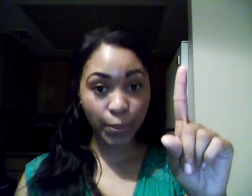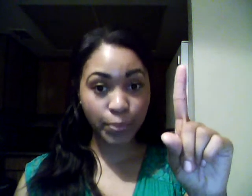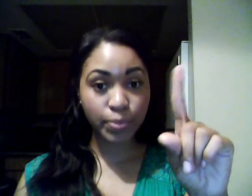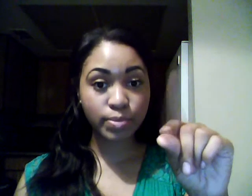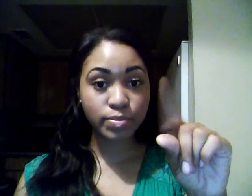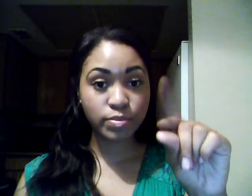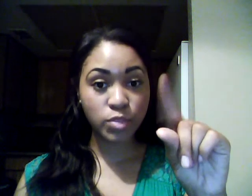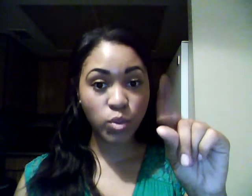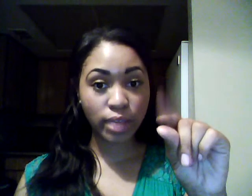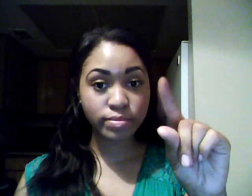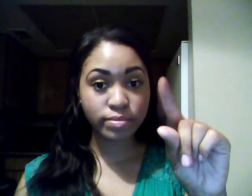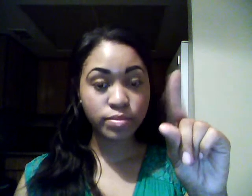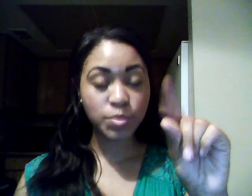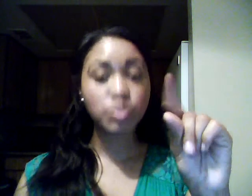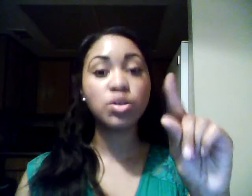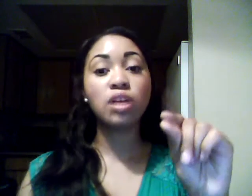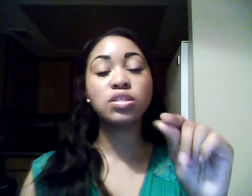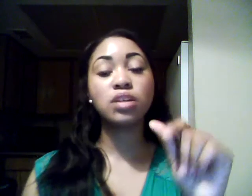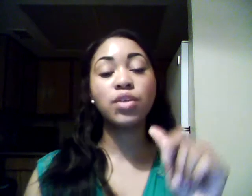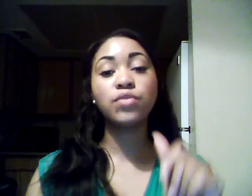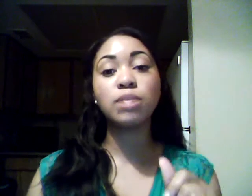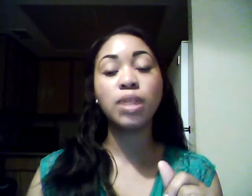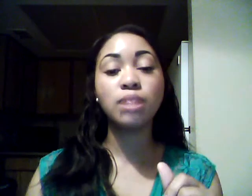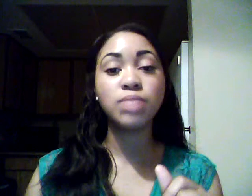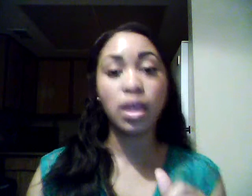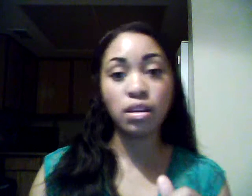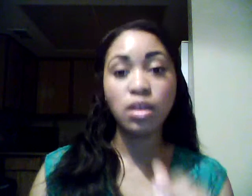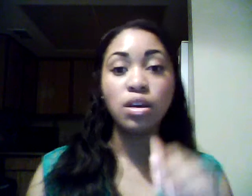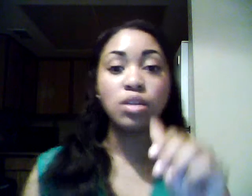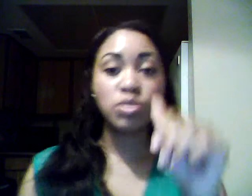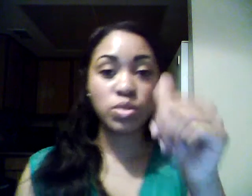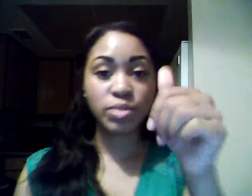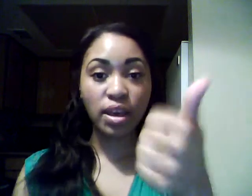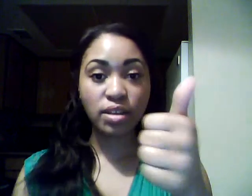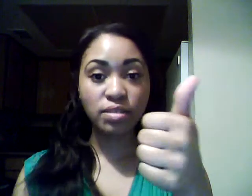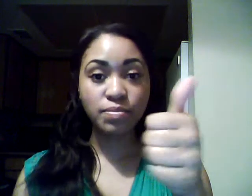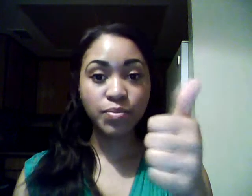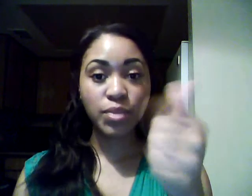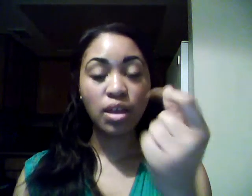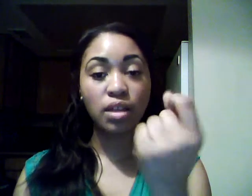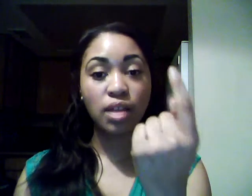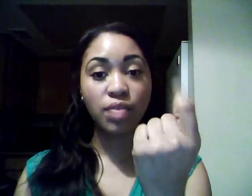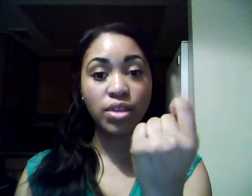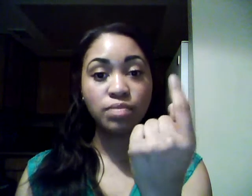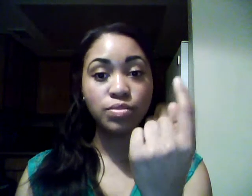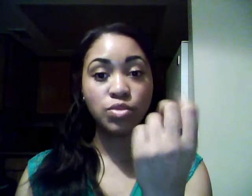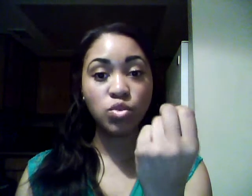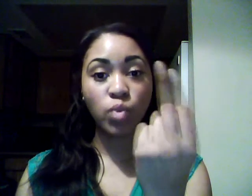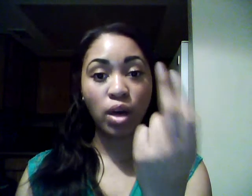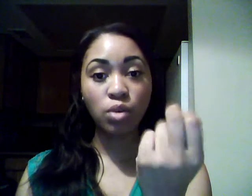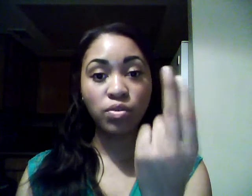thumb, 20. So I'm going to do it all together from 10. So it's going to be 10, 11,